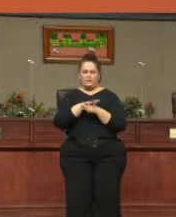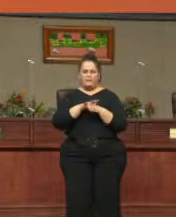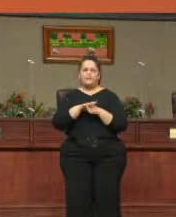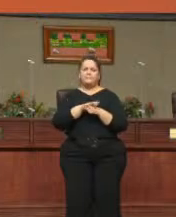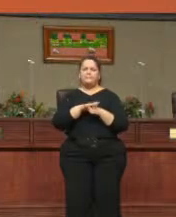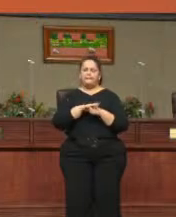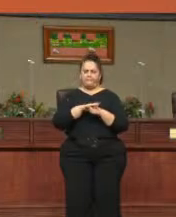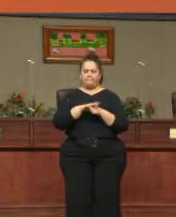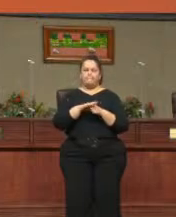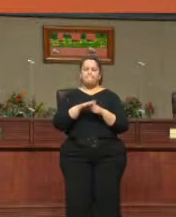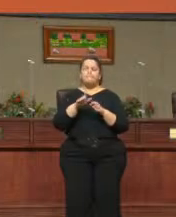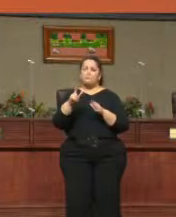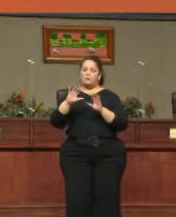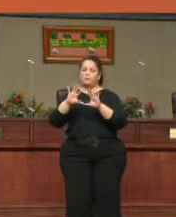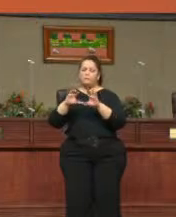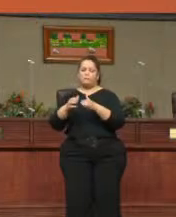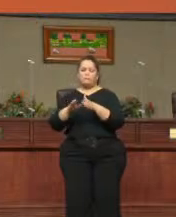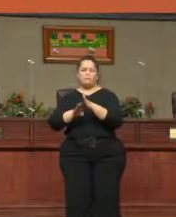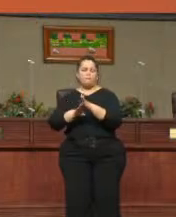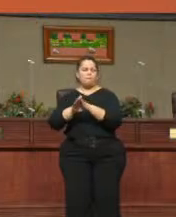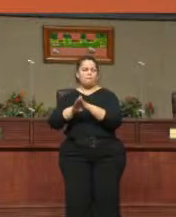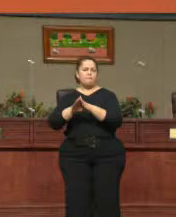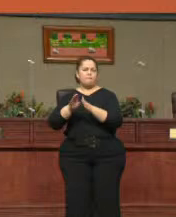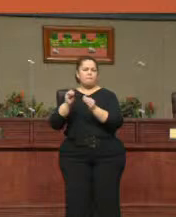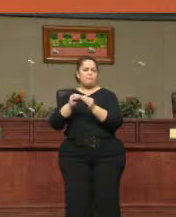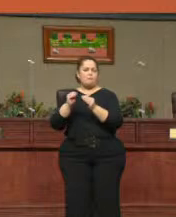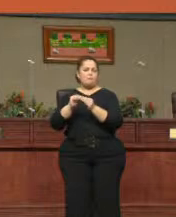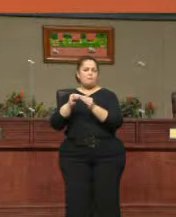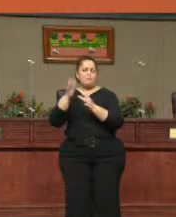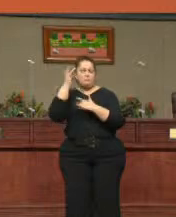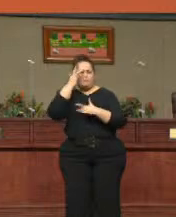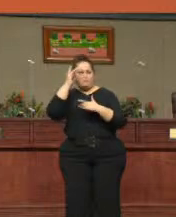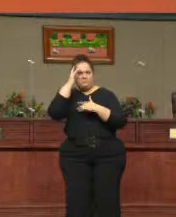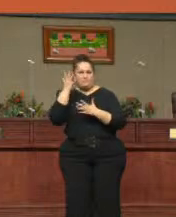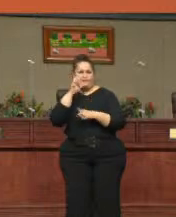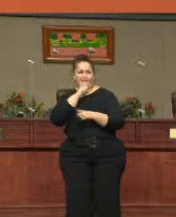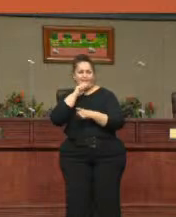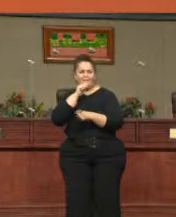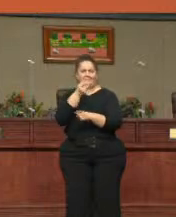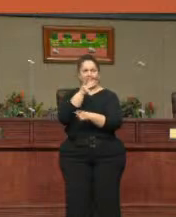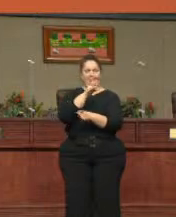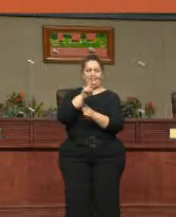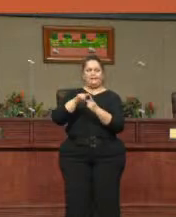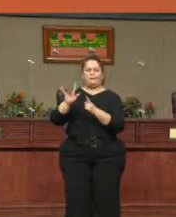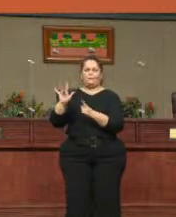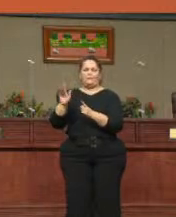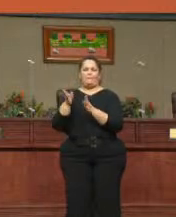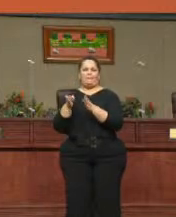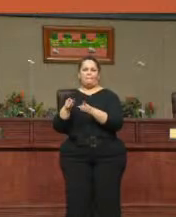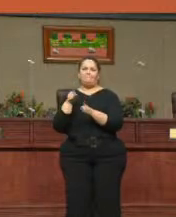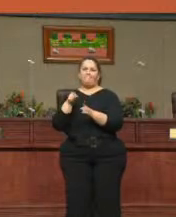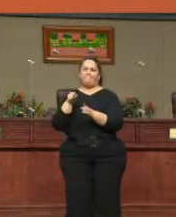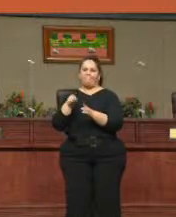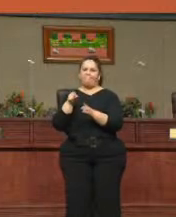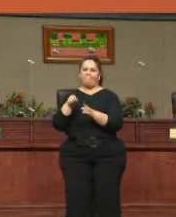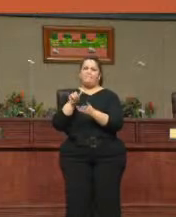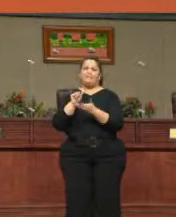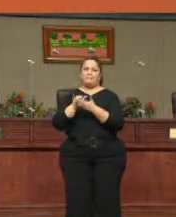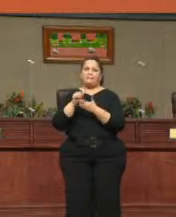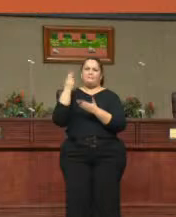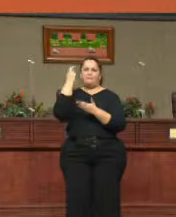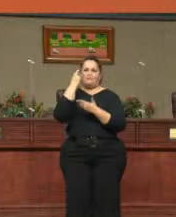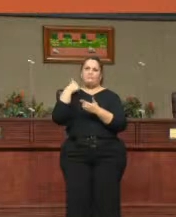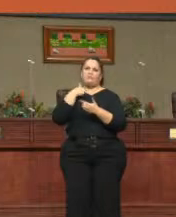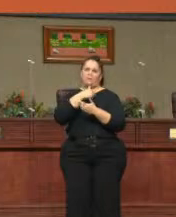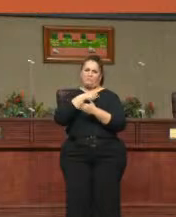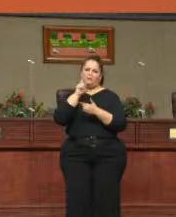among individuals 18 to 25, which is another reason why we must make the